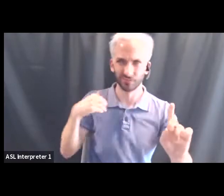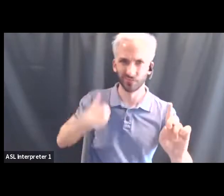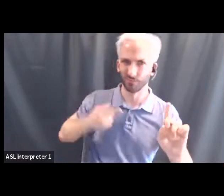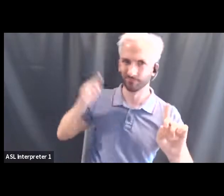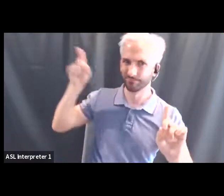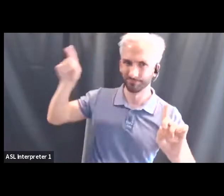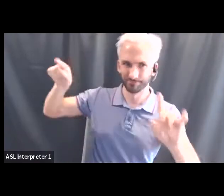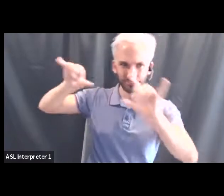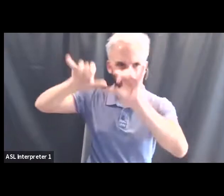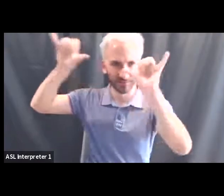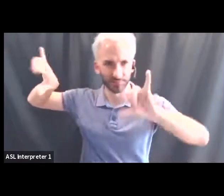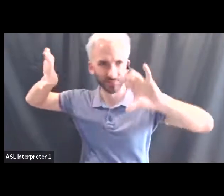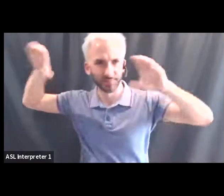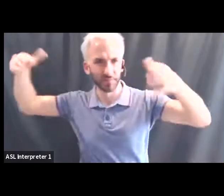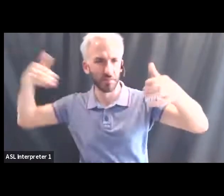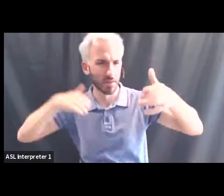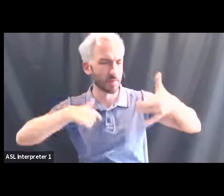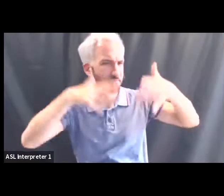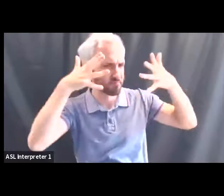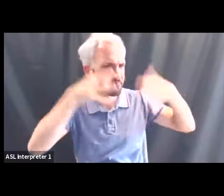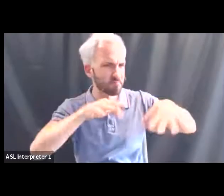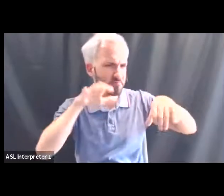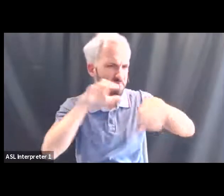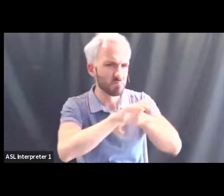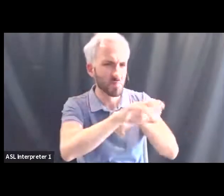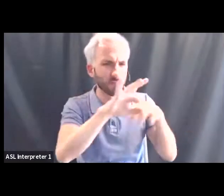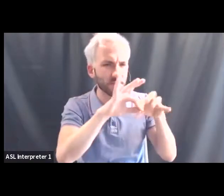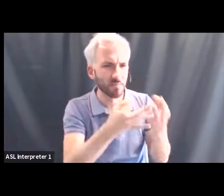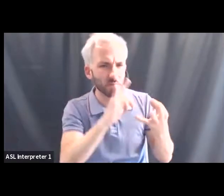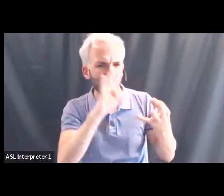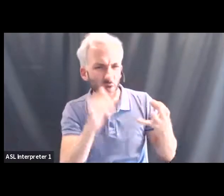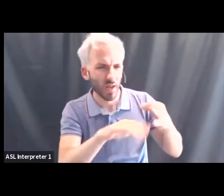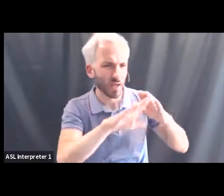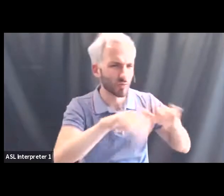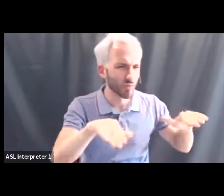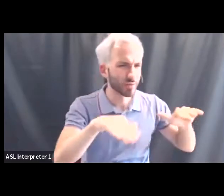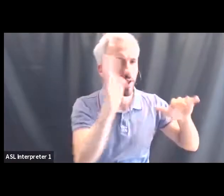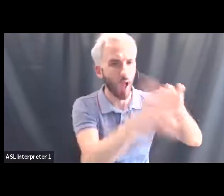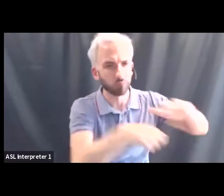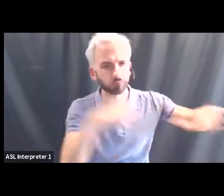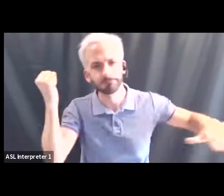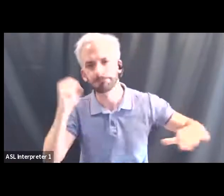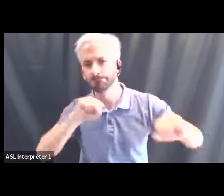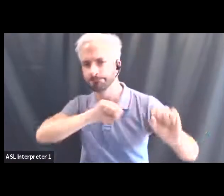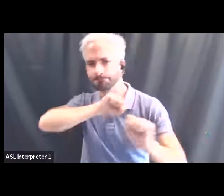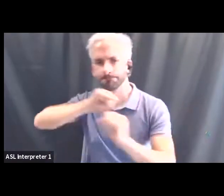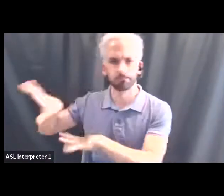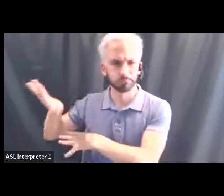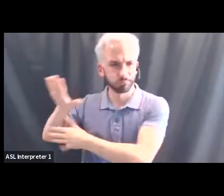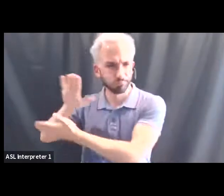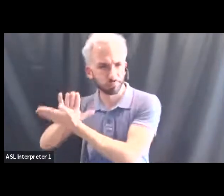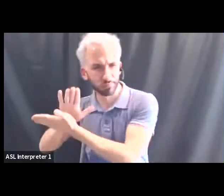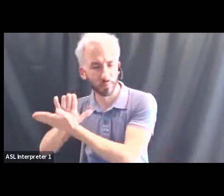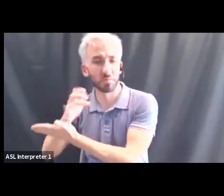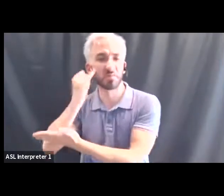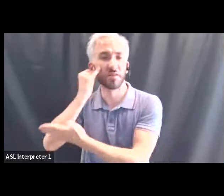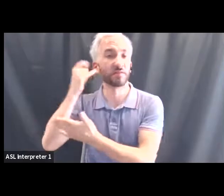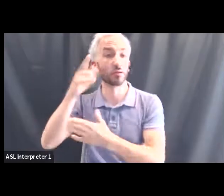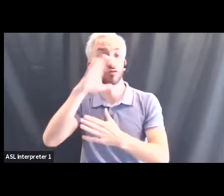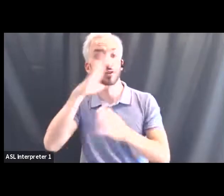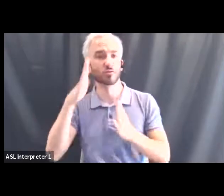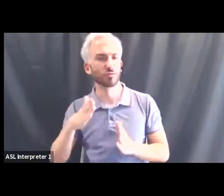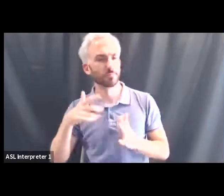deciding whether families and communities are safe for children and then forcibly removing them if the stranger decides